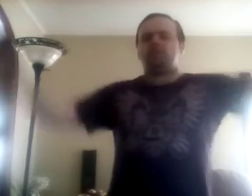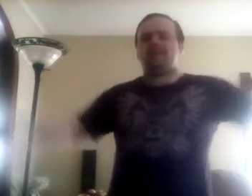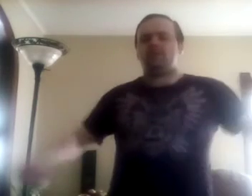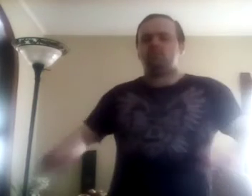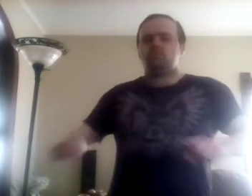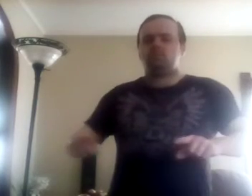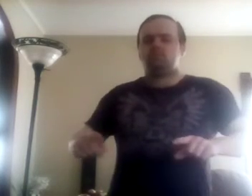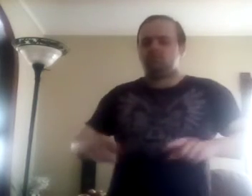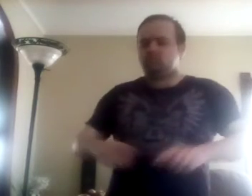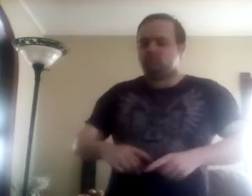The mess well.